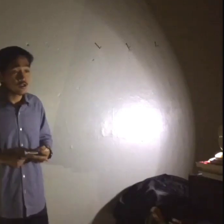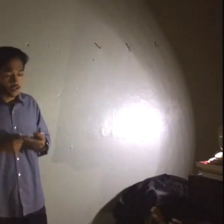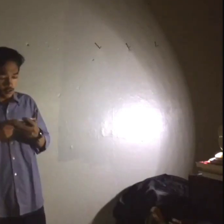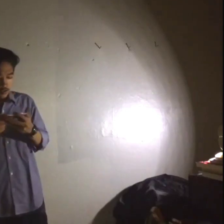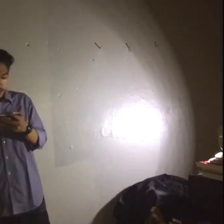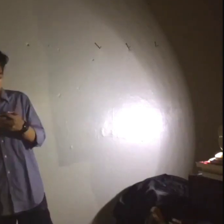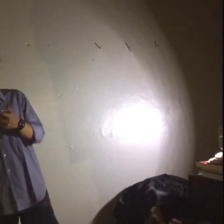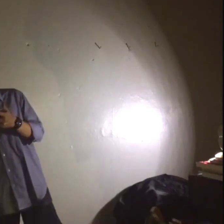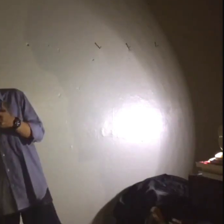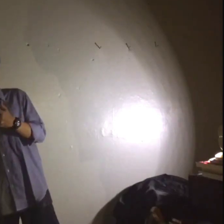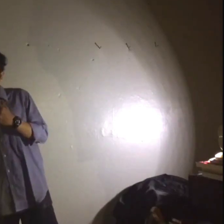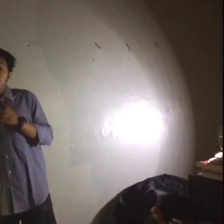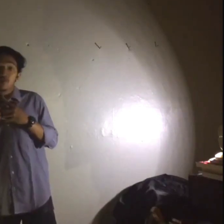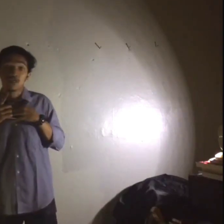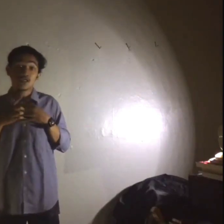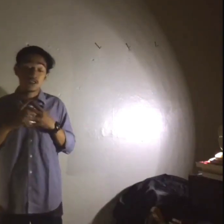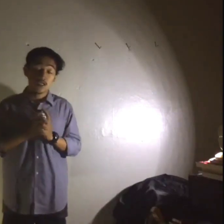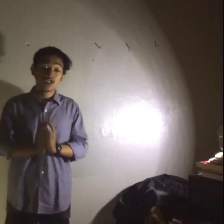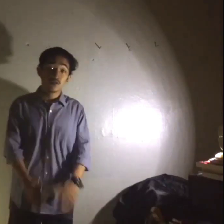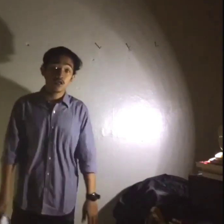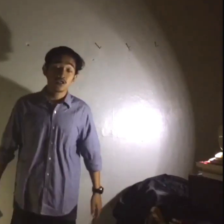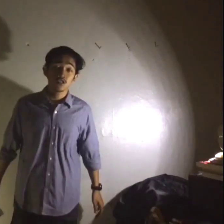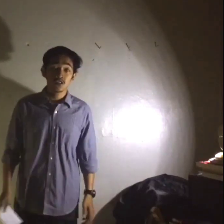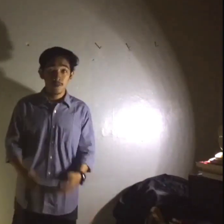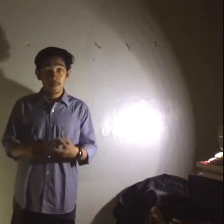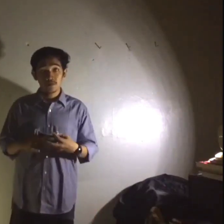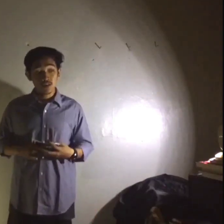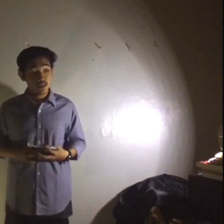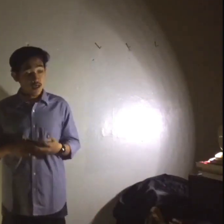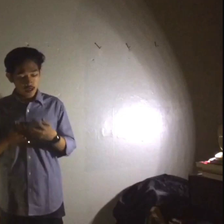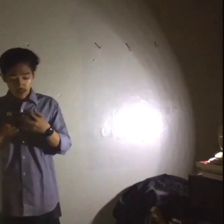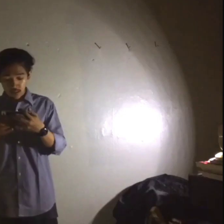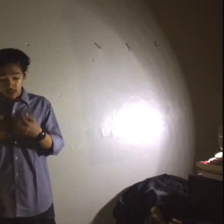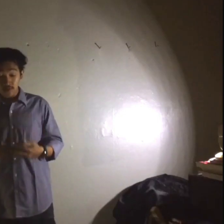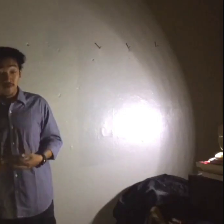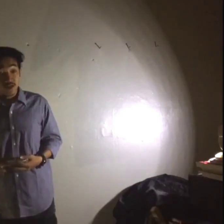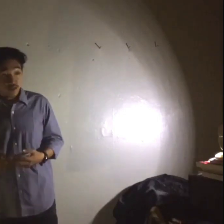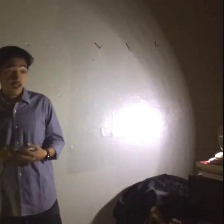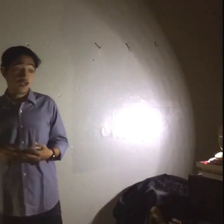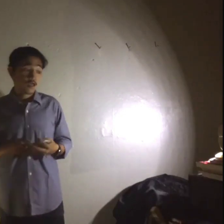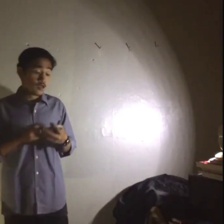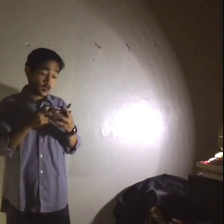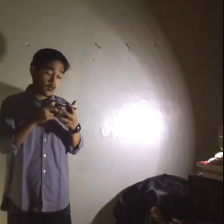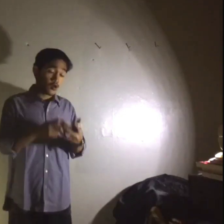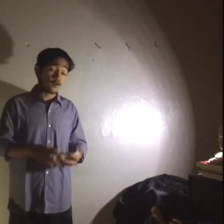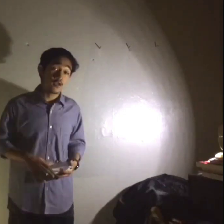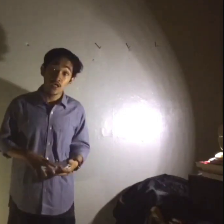Community. The second speaker is Ms. Dinda as the Vice President of Sign